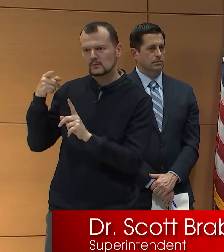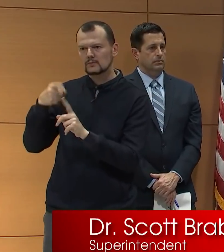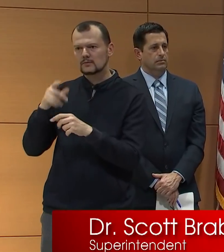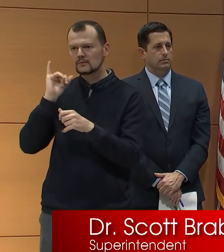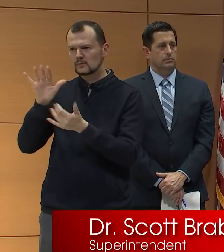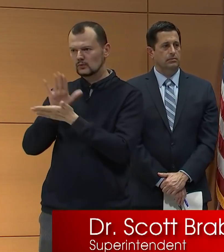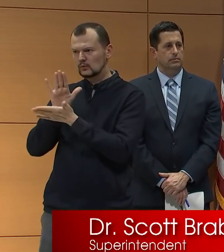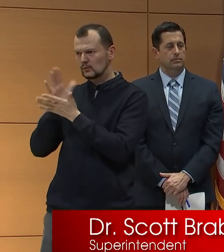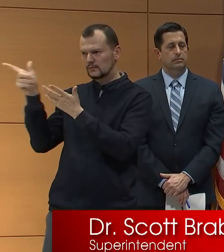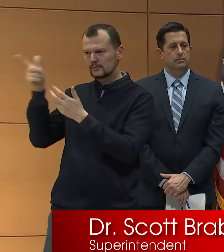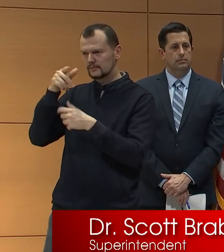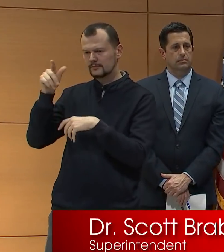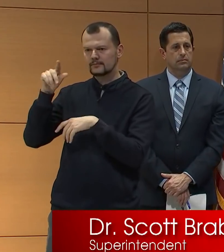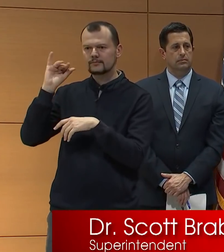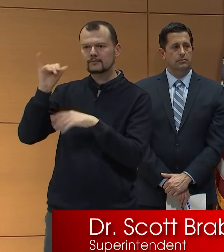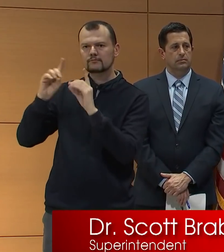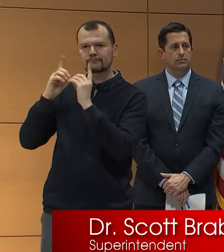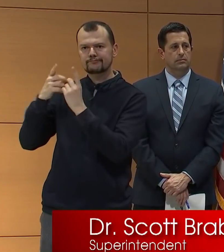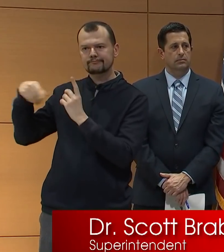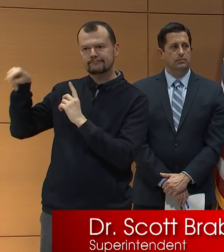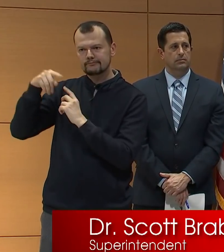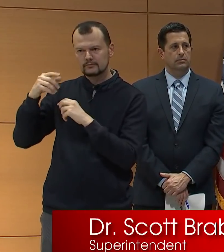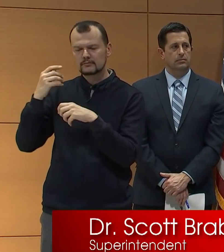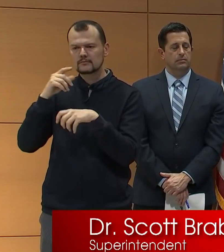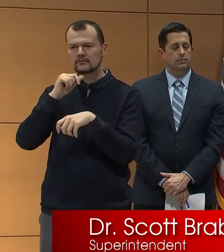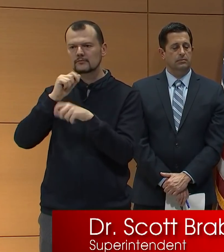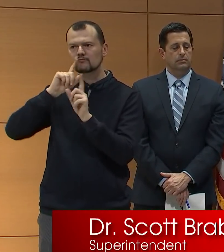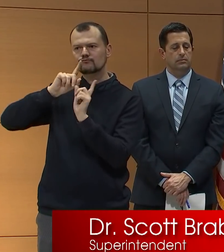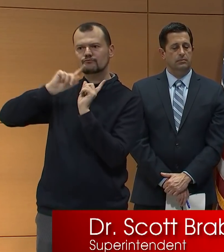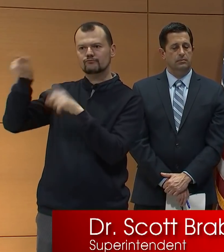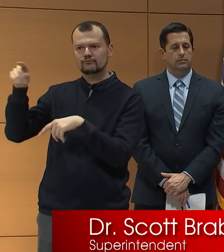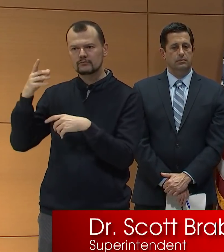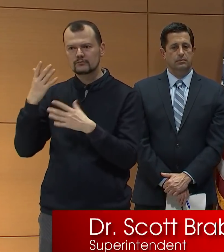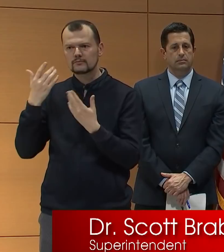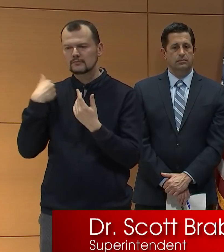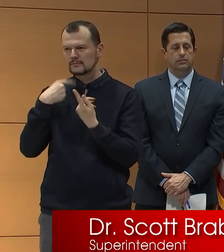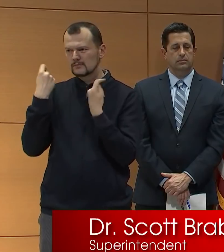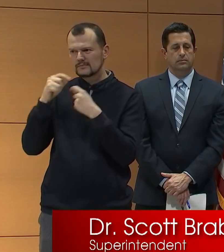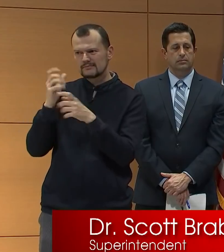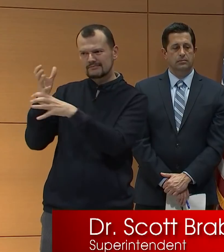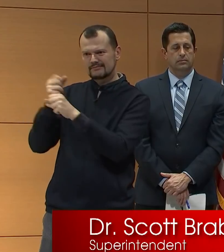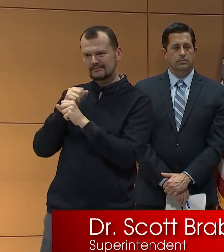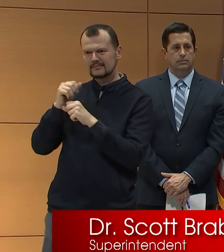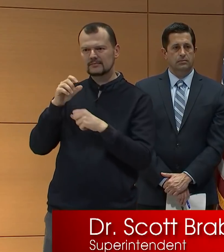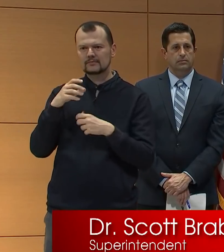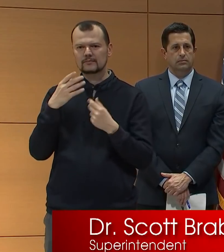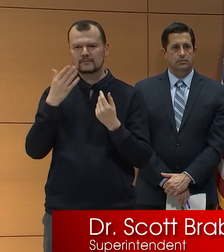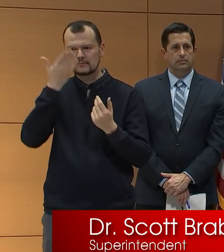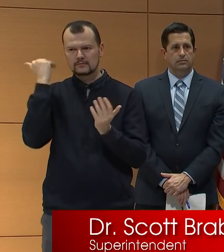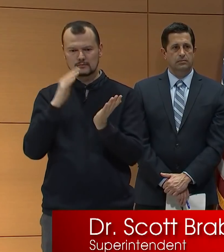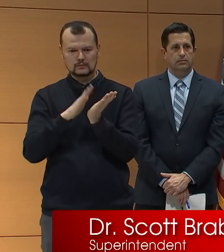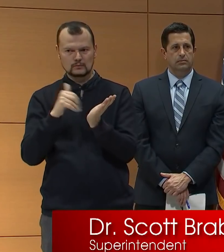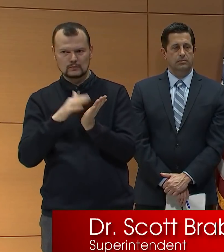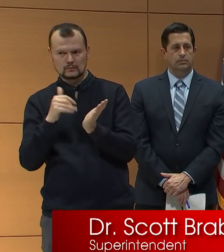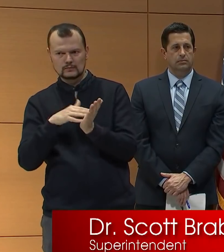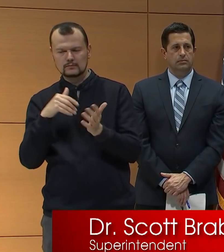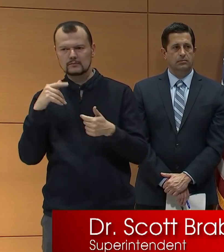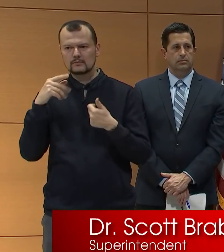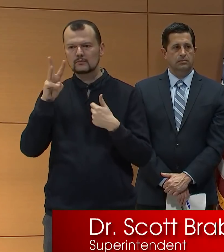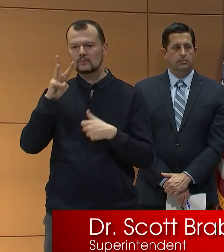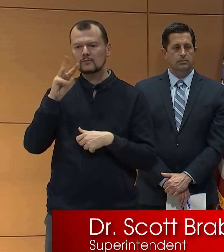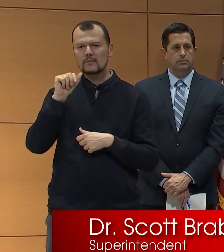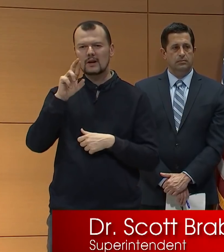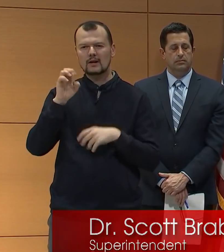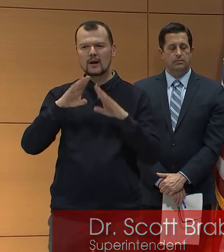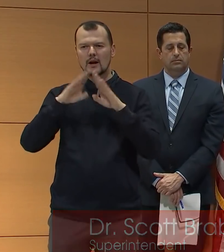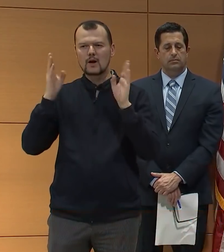soap and weren't able to successfully get the soap because our warehouse had already ordered the soap from the